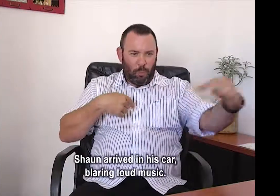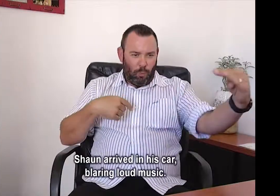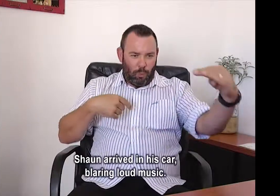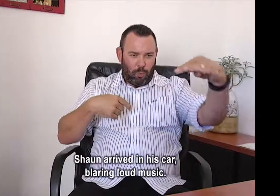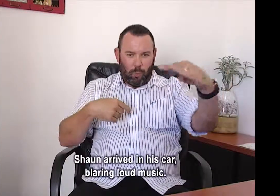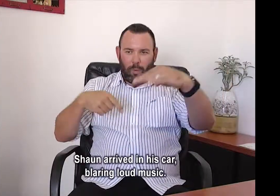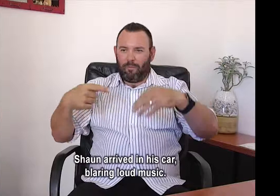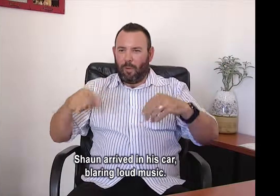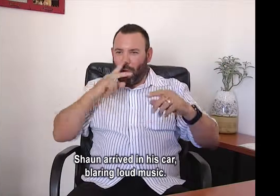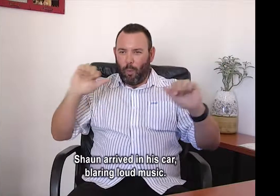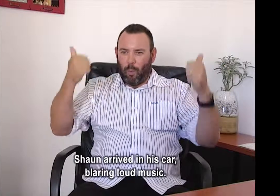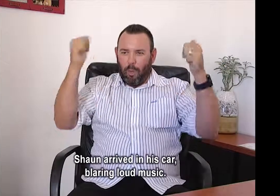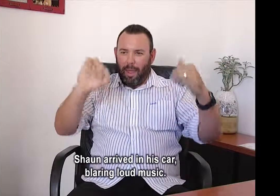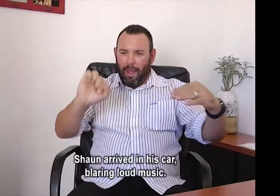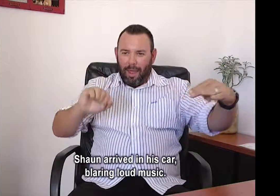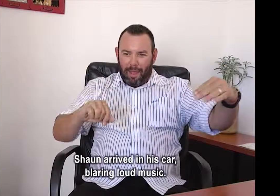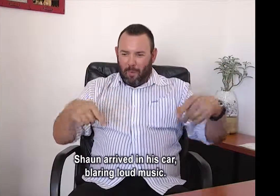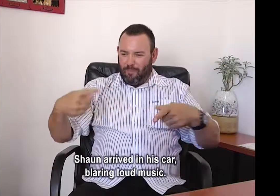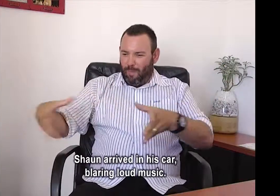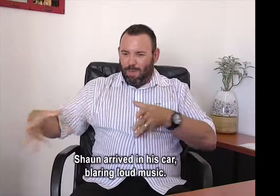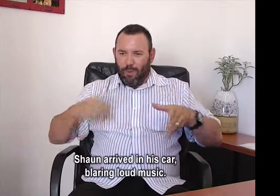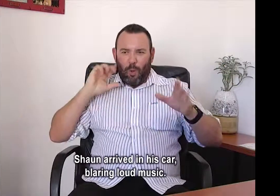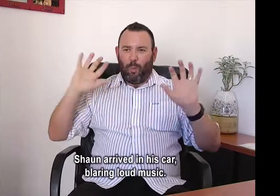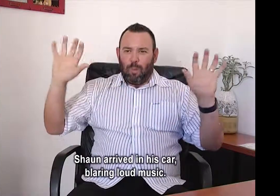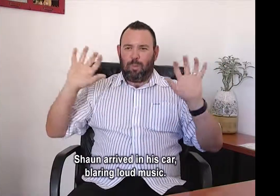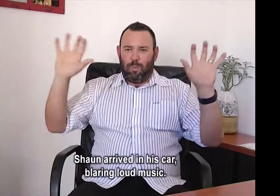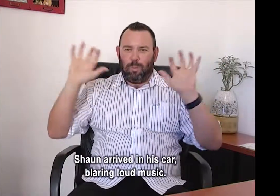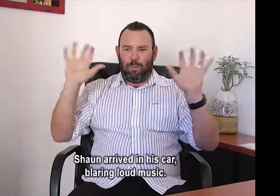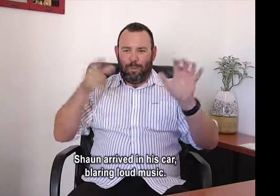Shaun arrived in his car, blaring loud music.